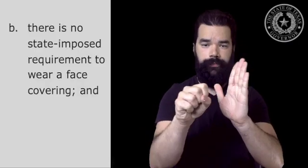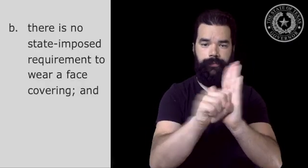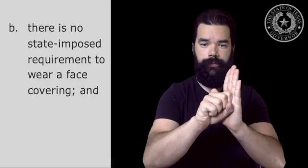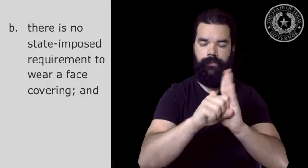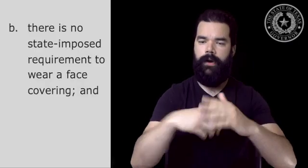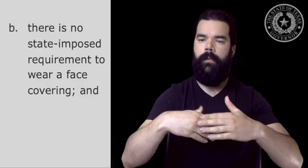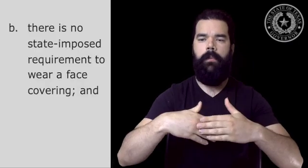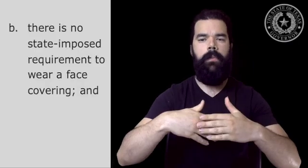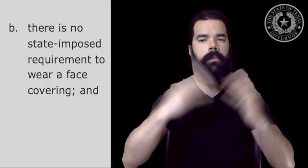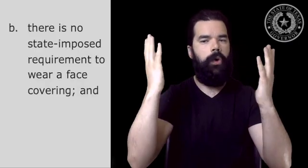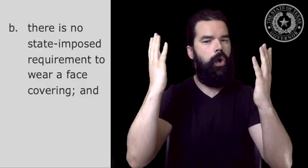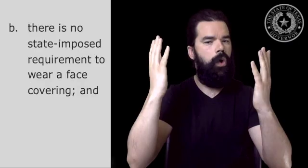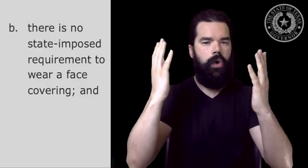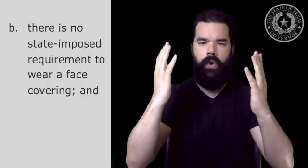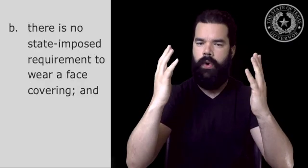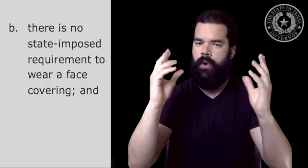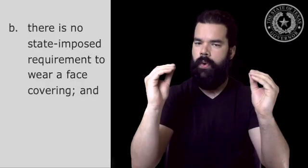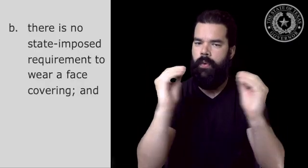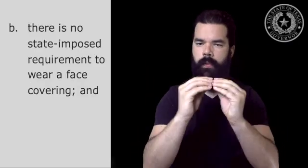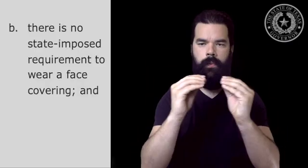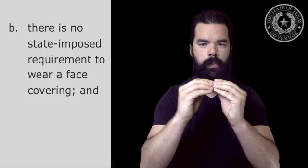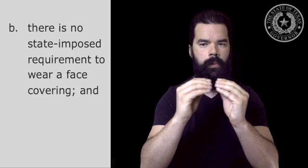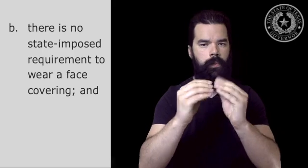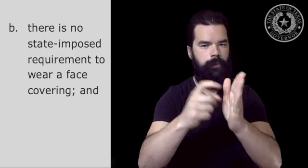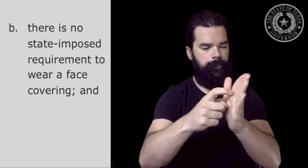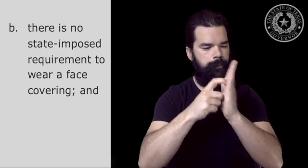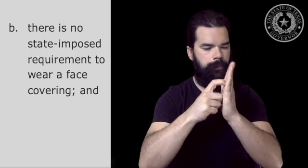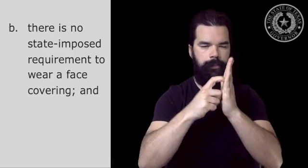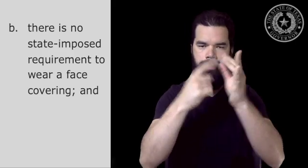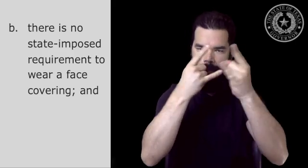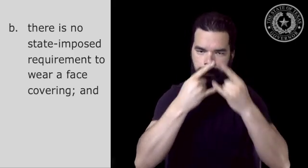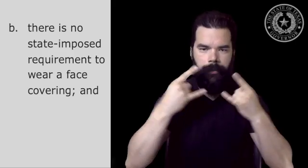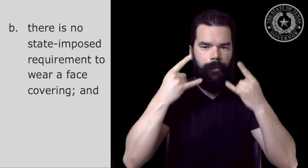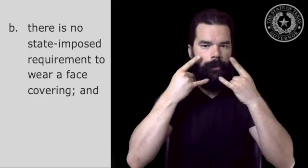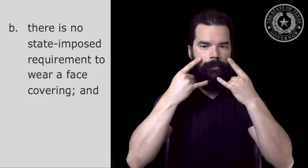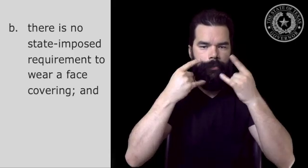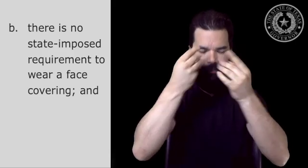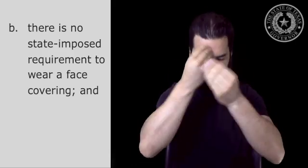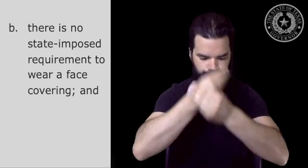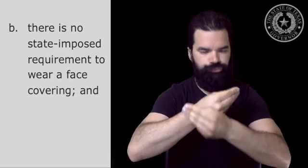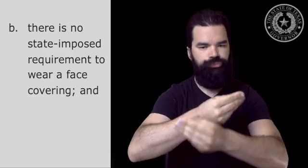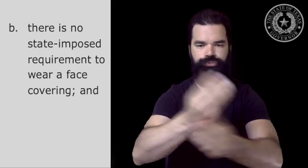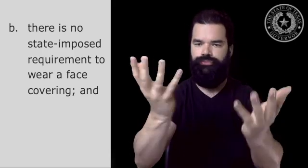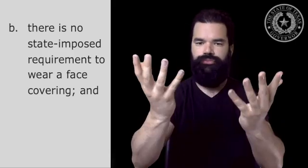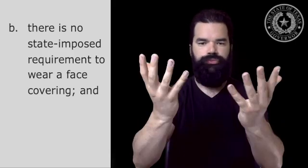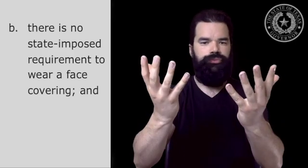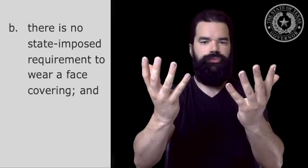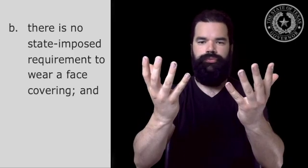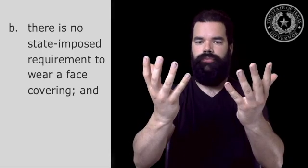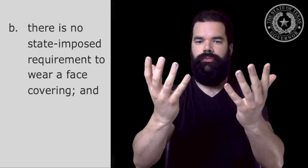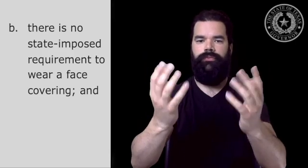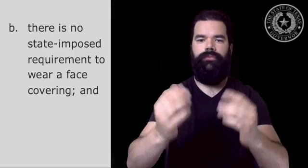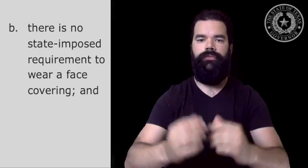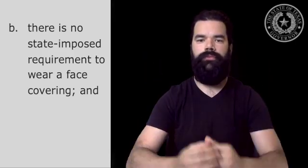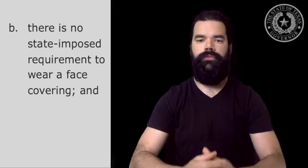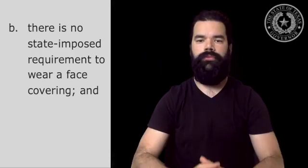B. There is no state-imposed requirement to wear a face covering, and